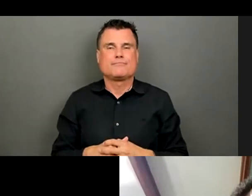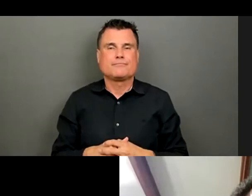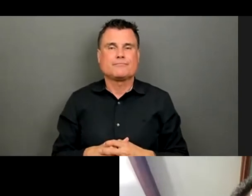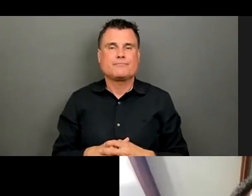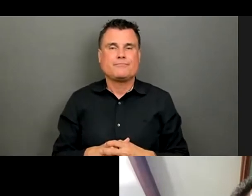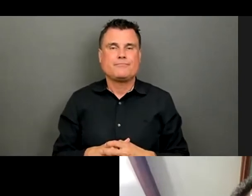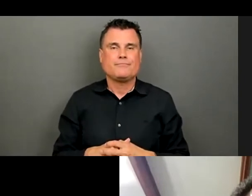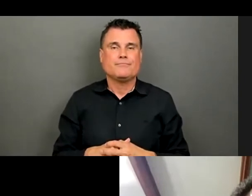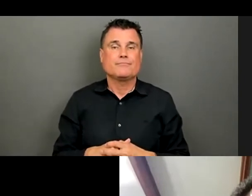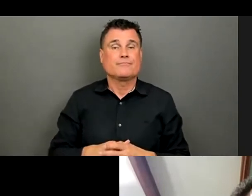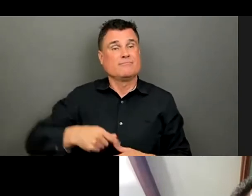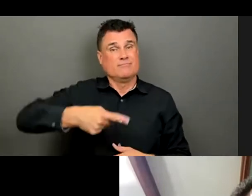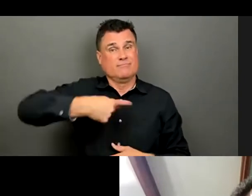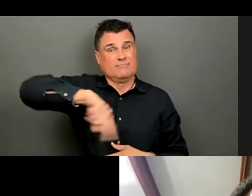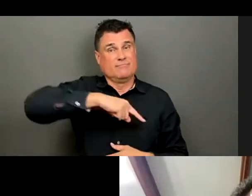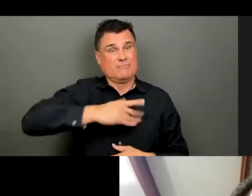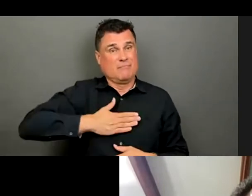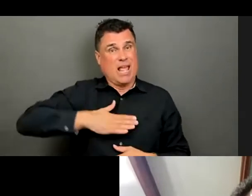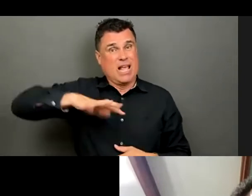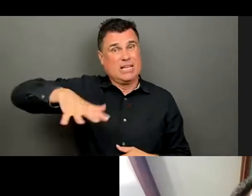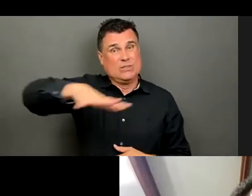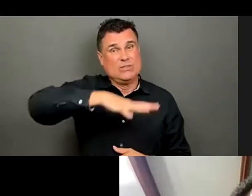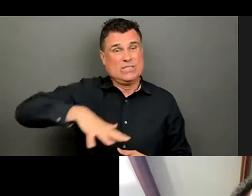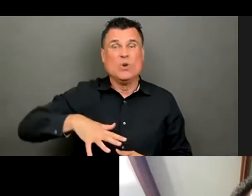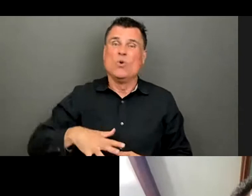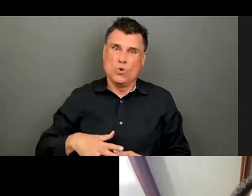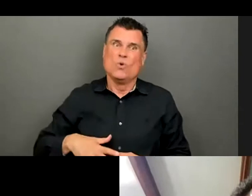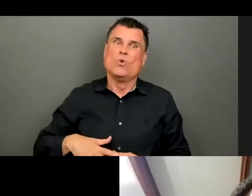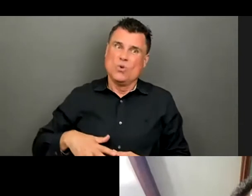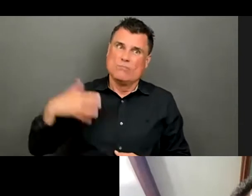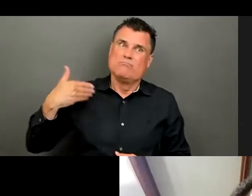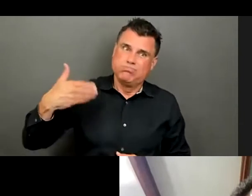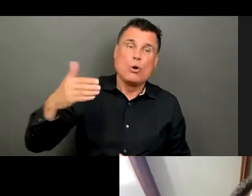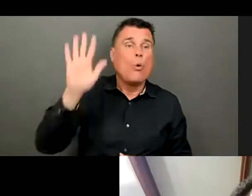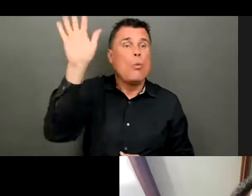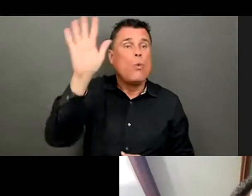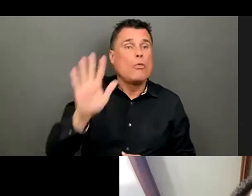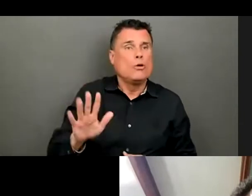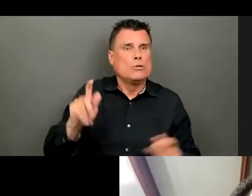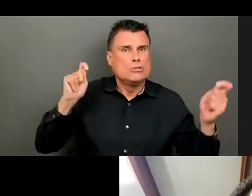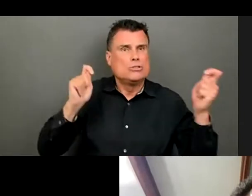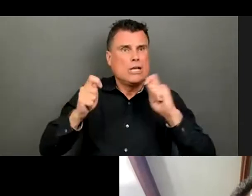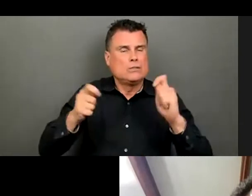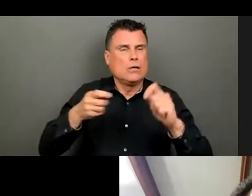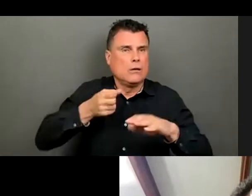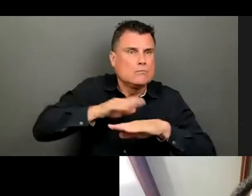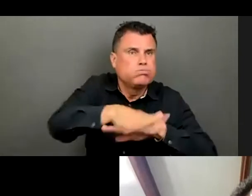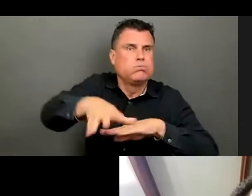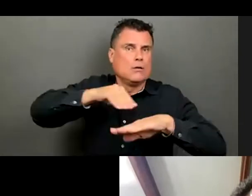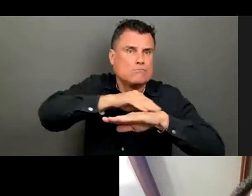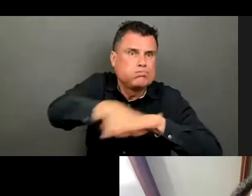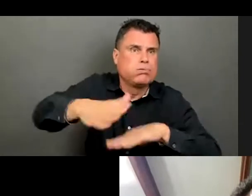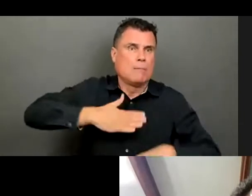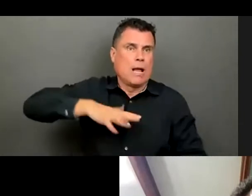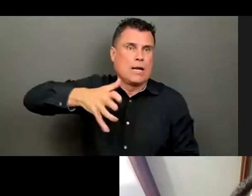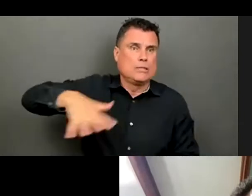climate change, regularly we are facing disaster here in Bangladesh. And I believe through the innovation and technology, we'll